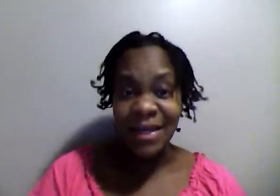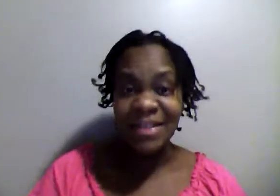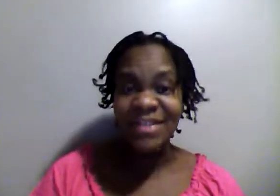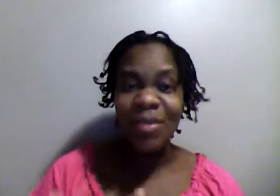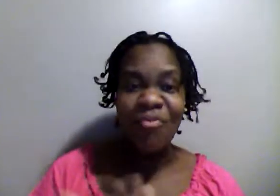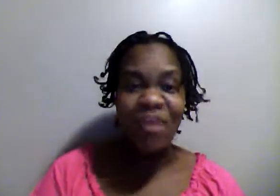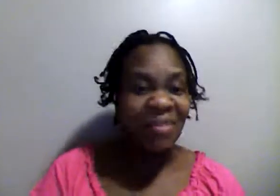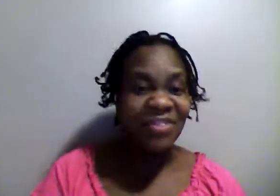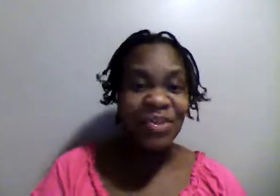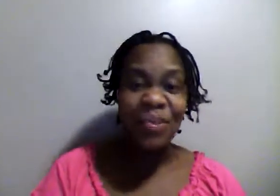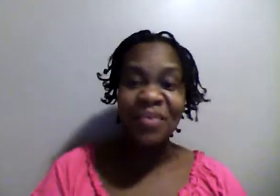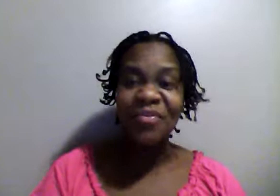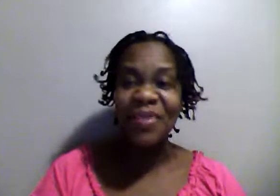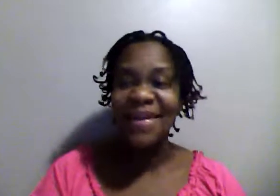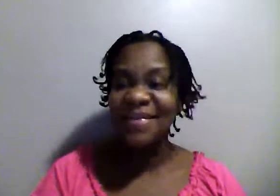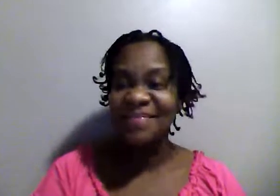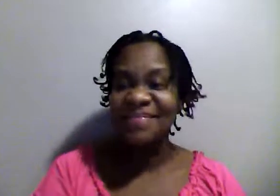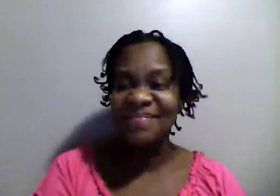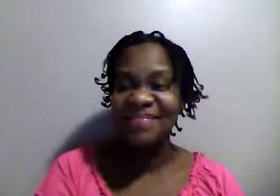is some form of a superfood, eh?